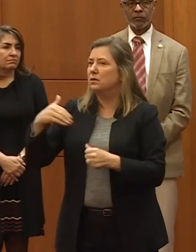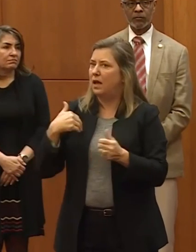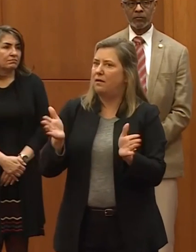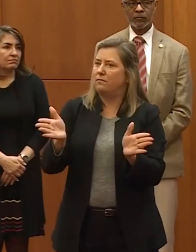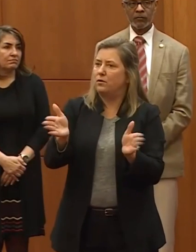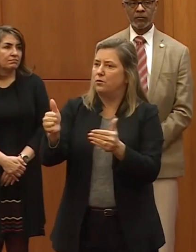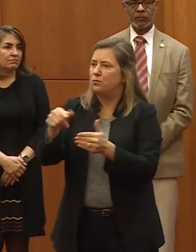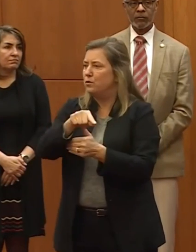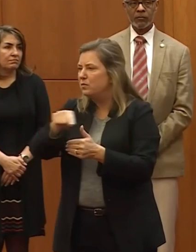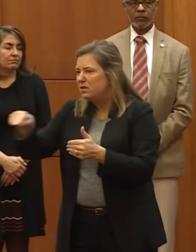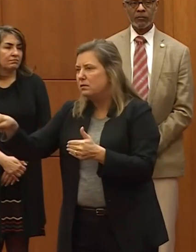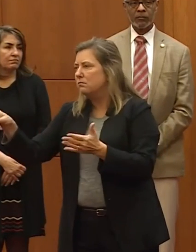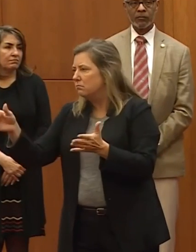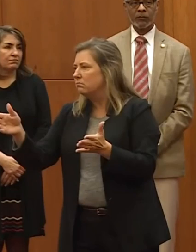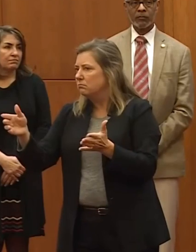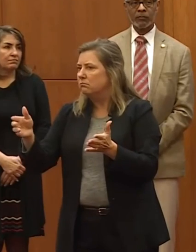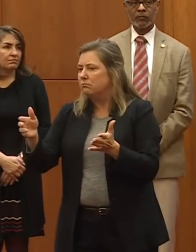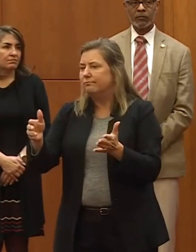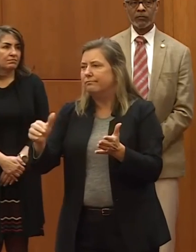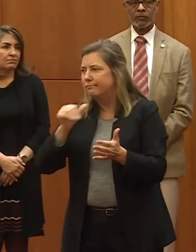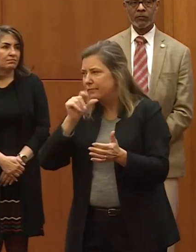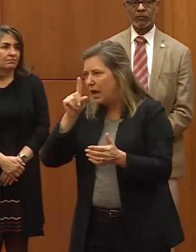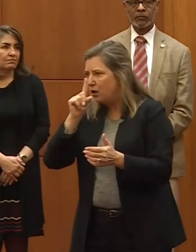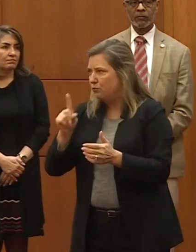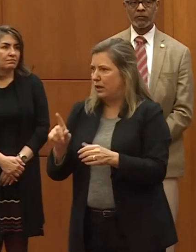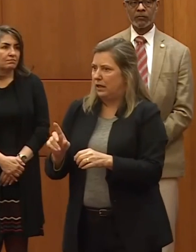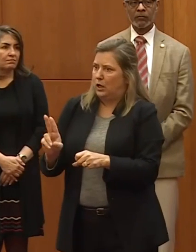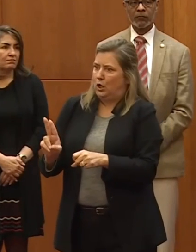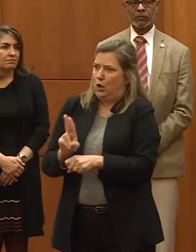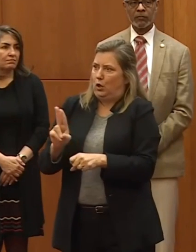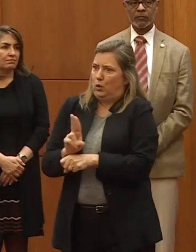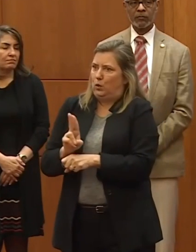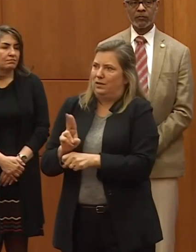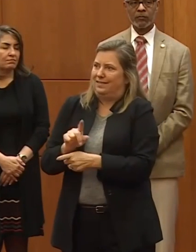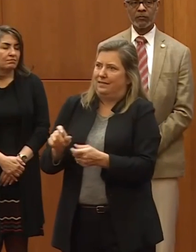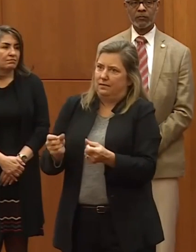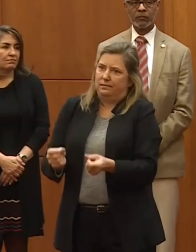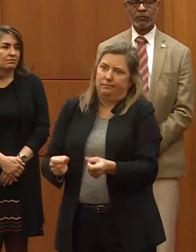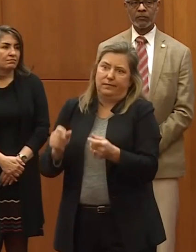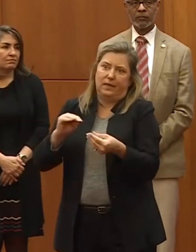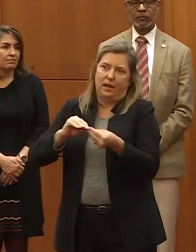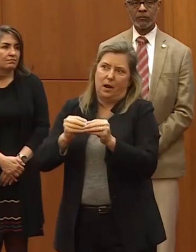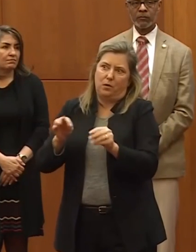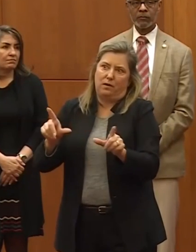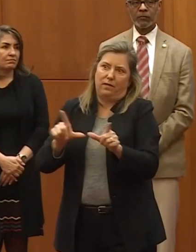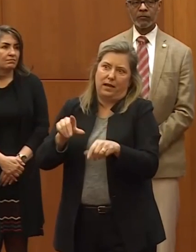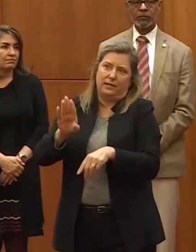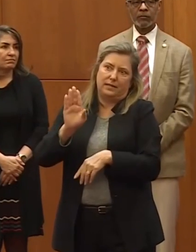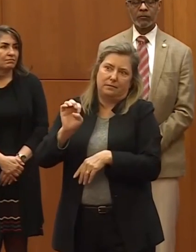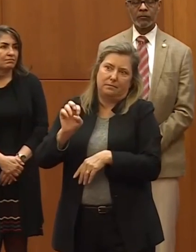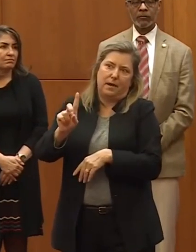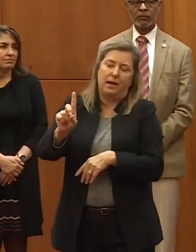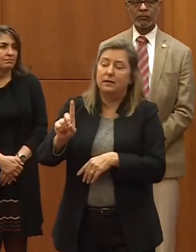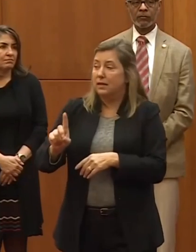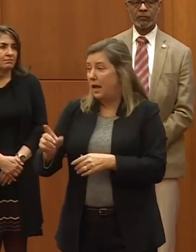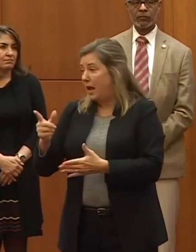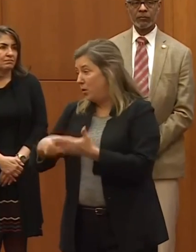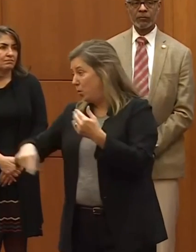that were that they don't actually operate, the number of licensed bed, for example, and obviously the need will